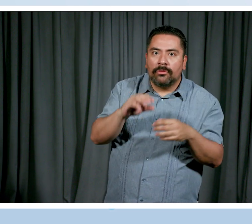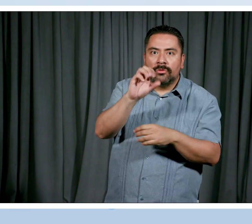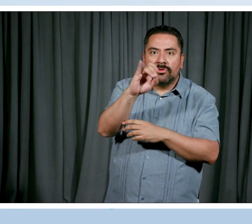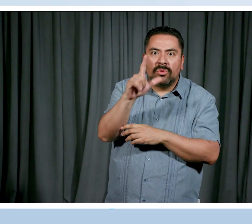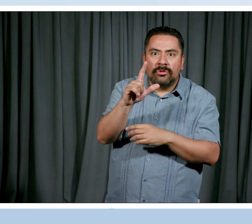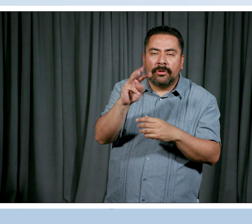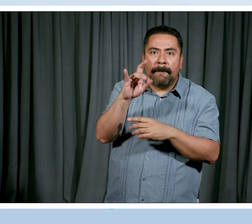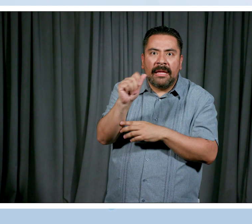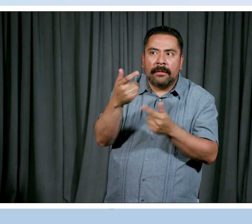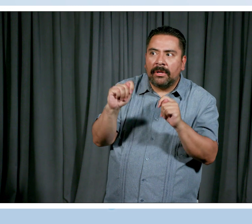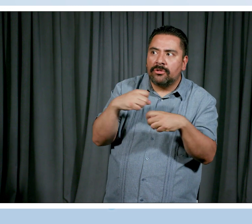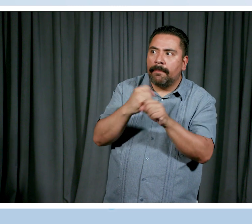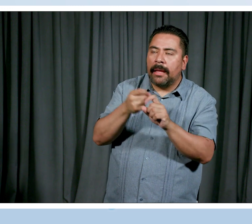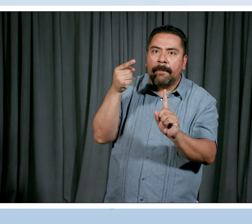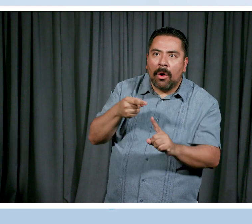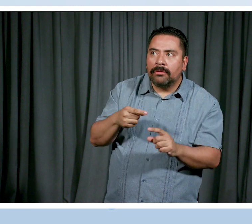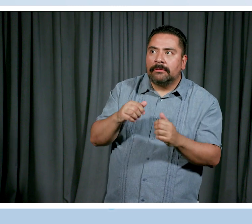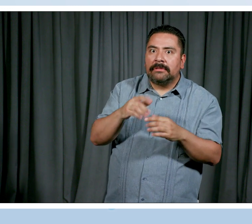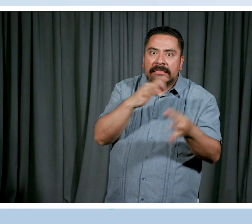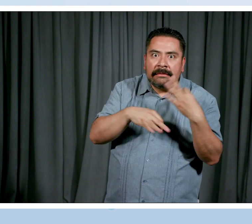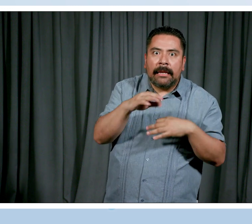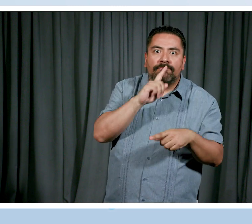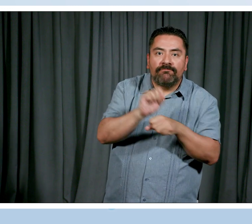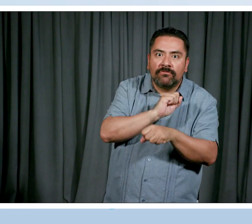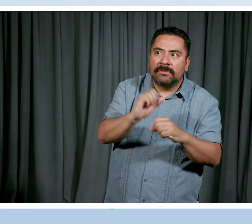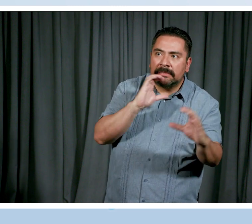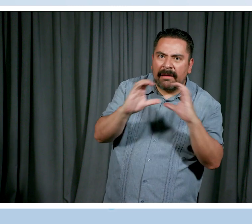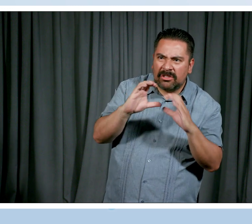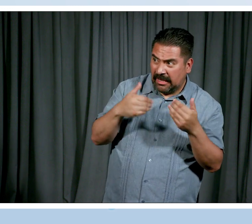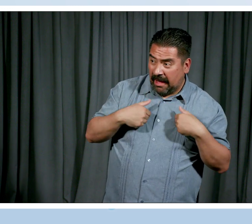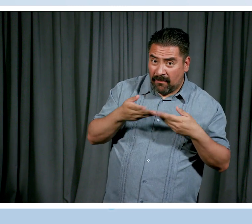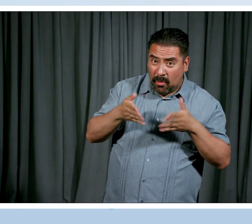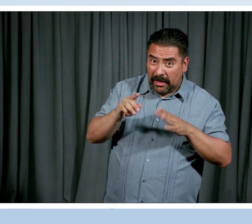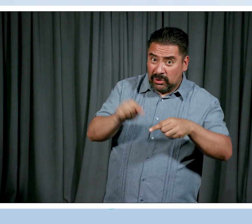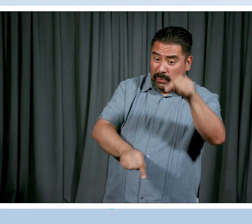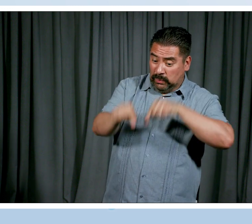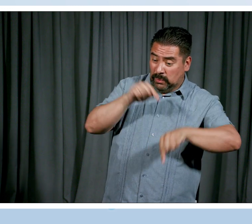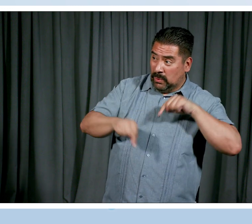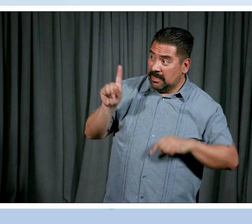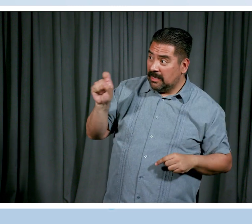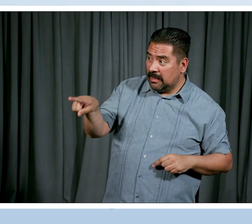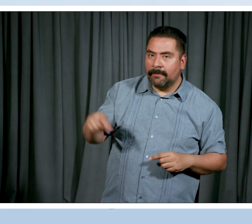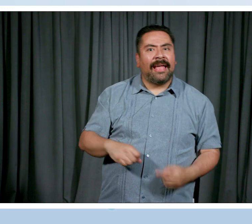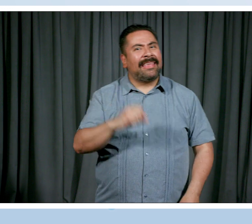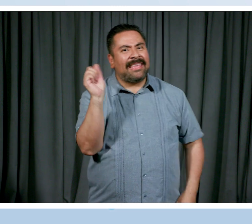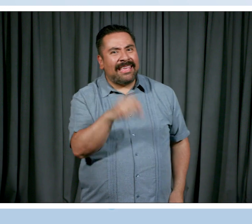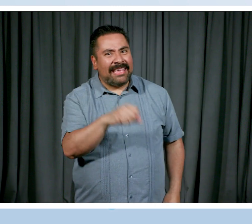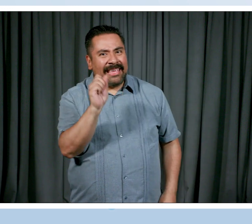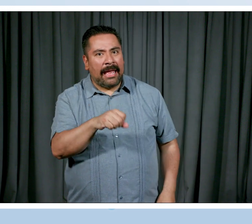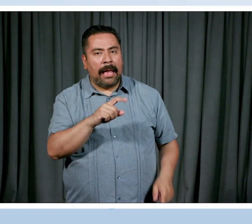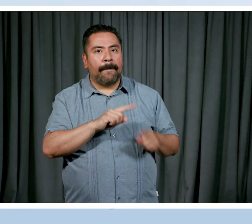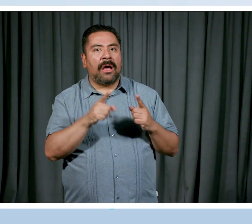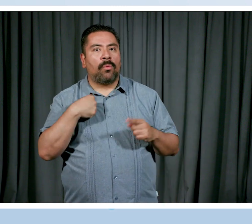real conversations and knowing their neighbors or whoever? Yeah. Is there a way to undo that? Yeah, I think. But we all have to